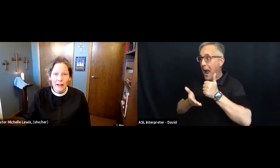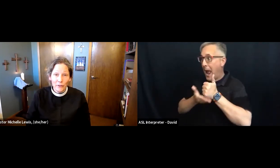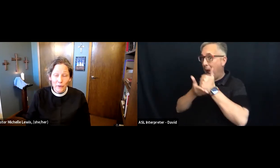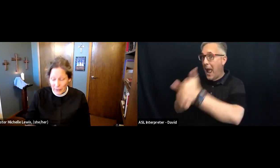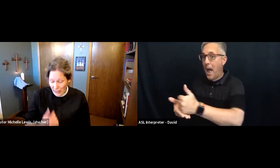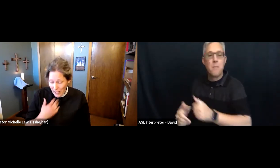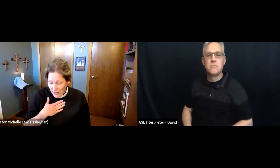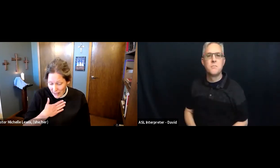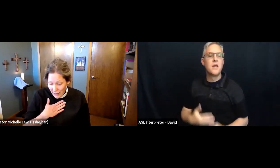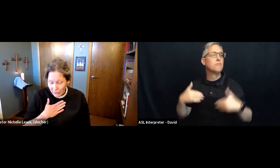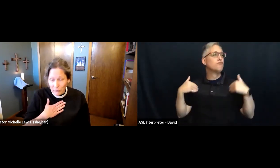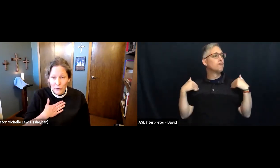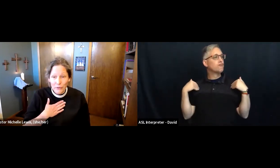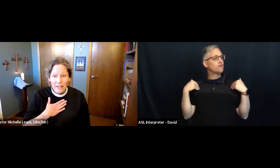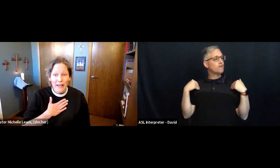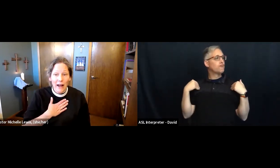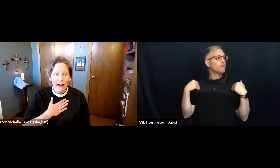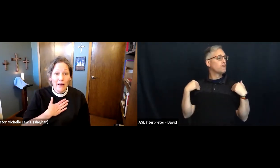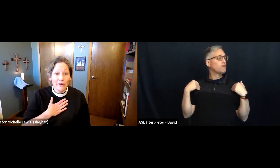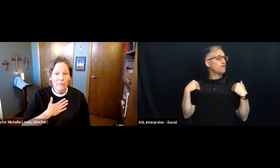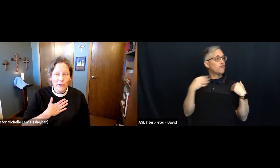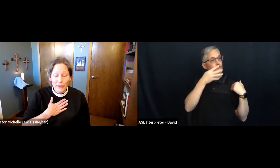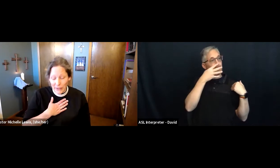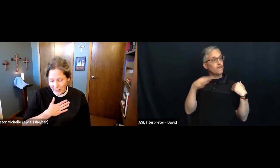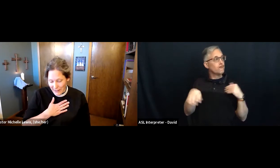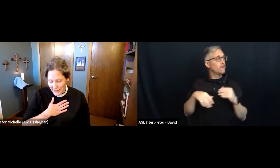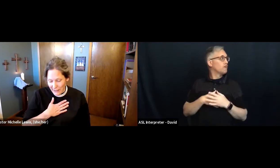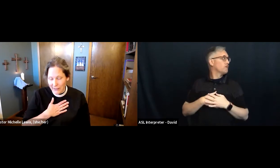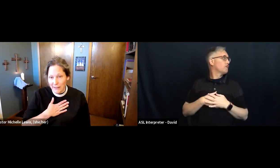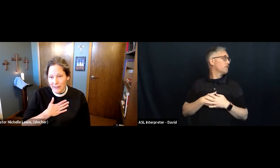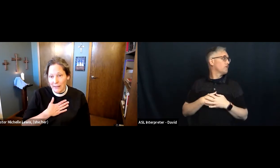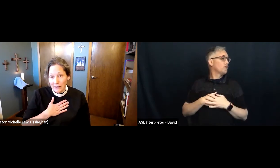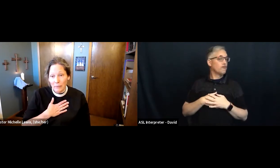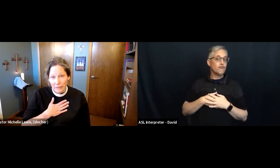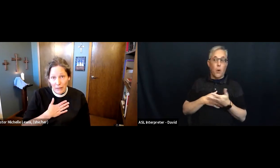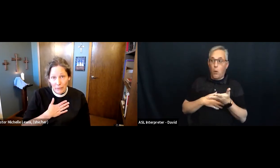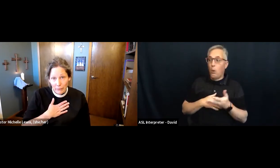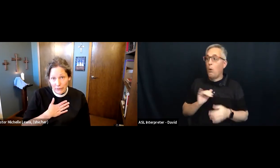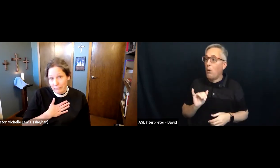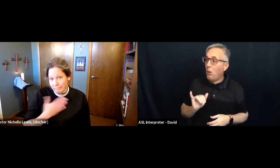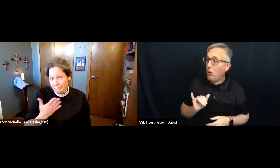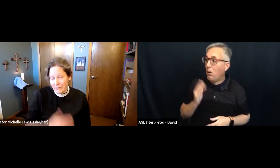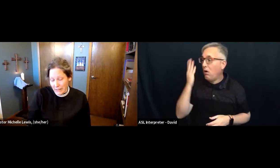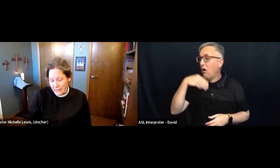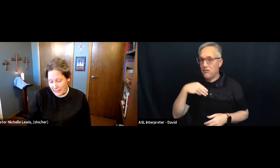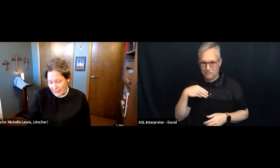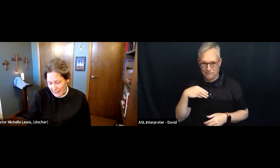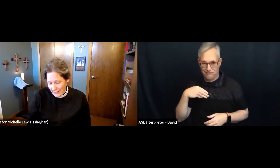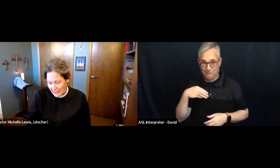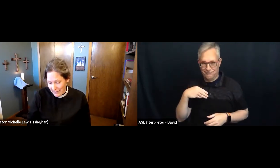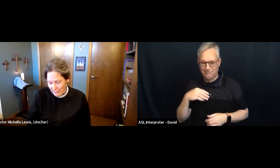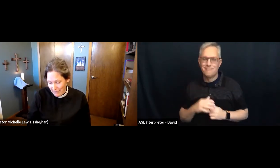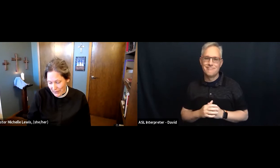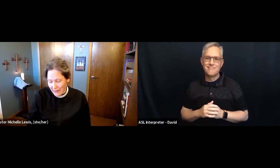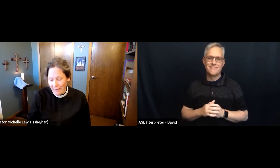And I know when I'm in that kind of mood and that kind of mode, and my family will attest to